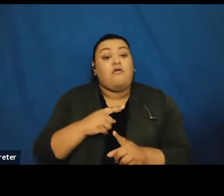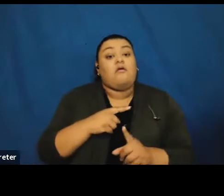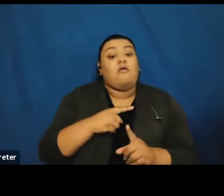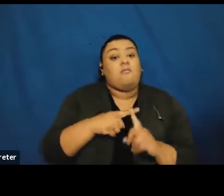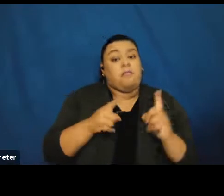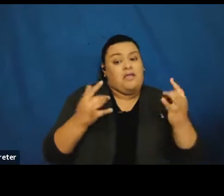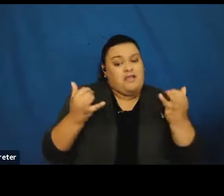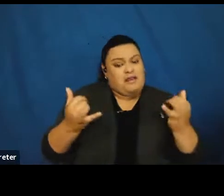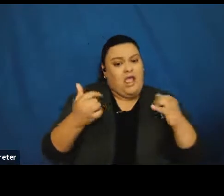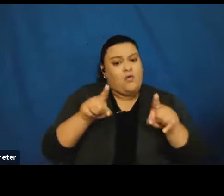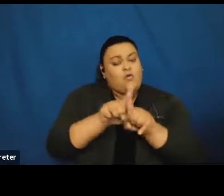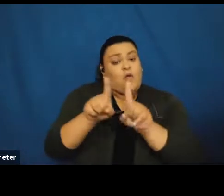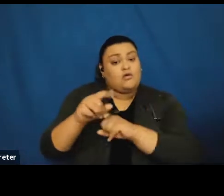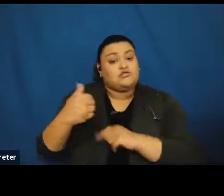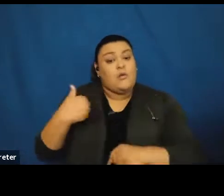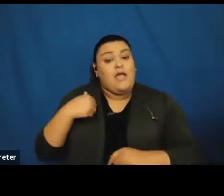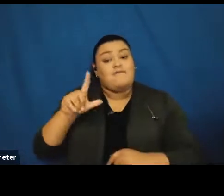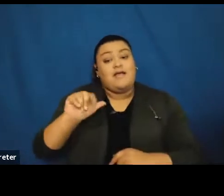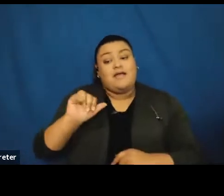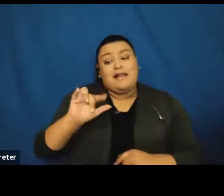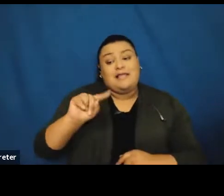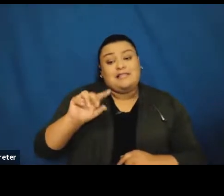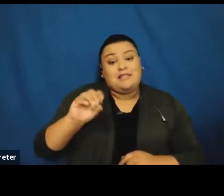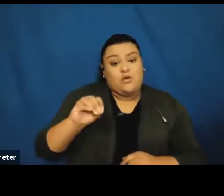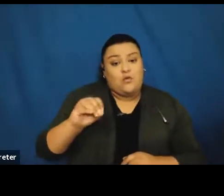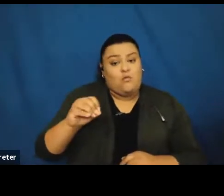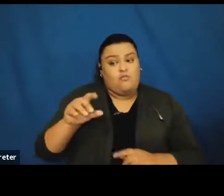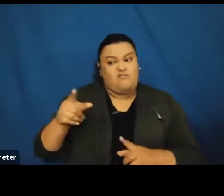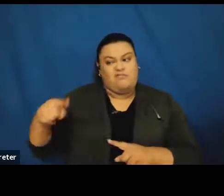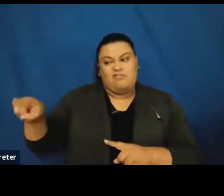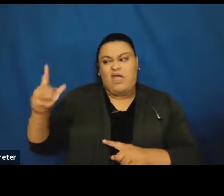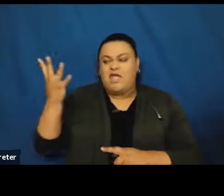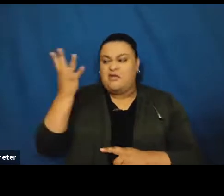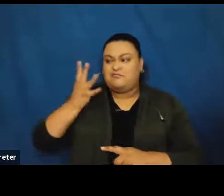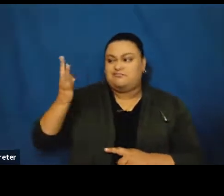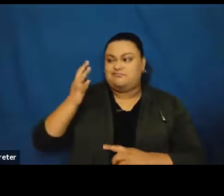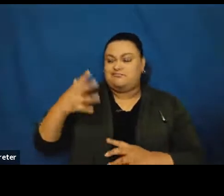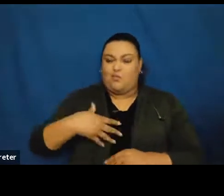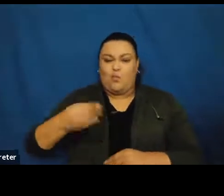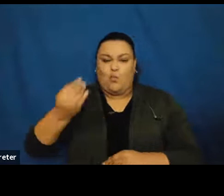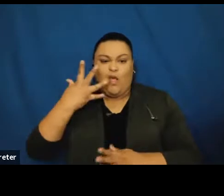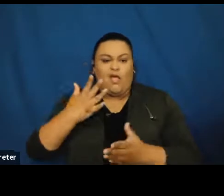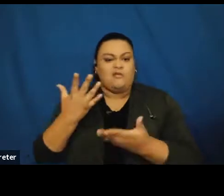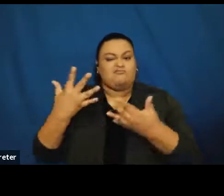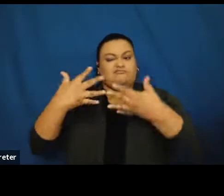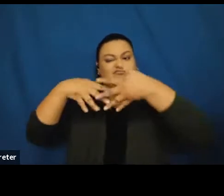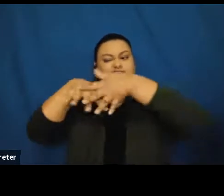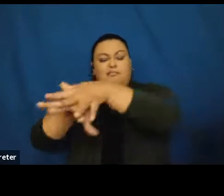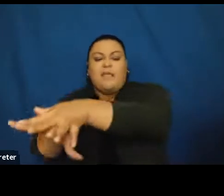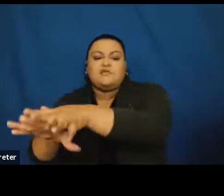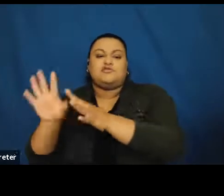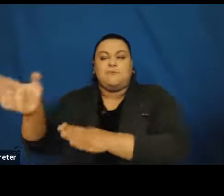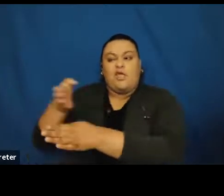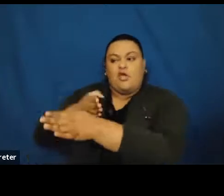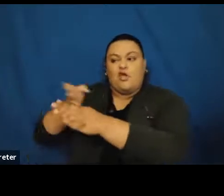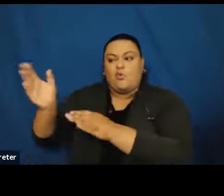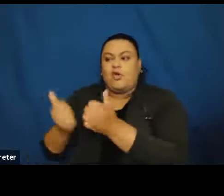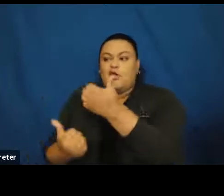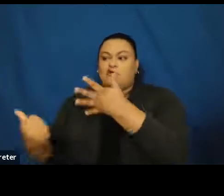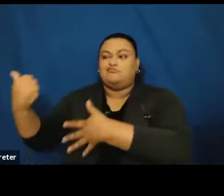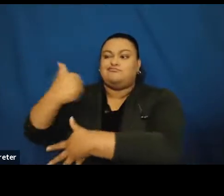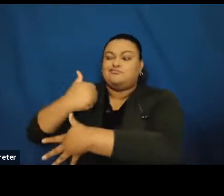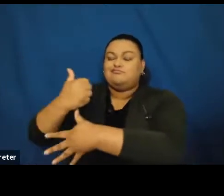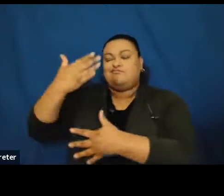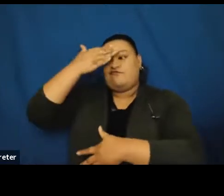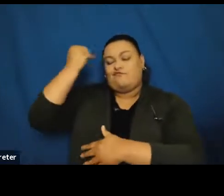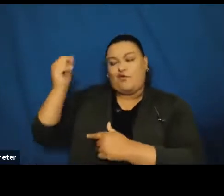also got Latina colleagues the same way. They get into the mainstream, their careers become important, and they forget where they came from. And